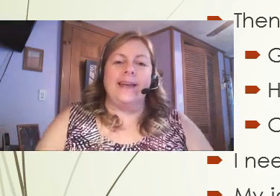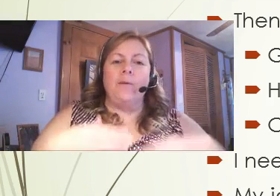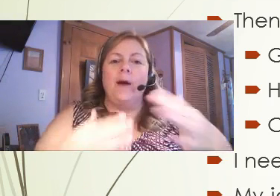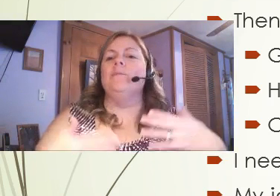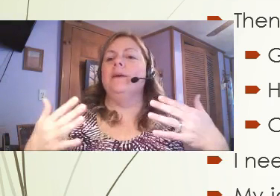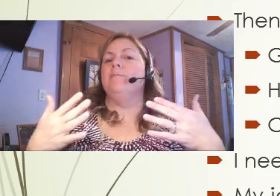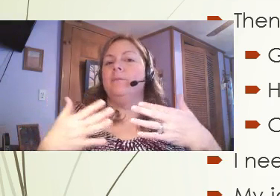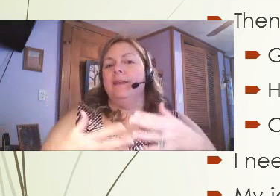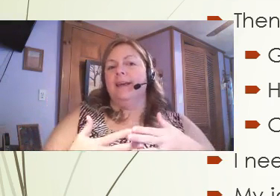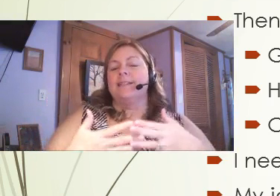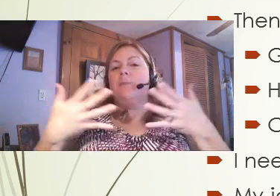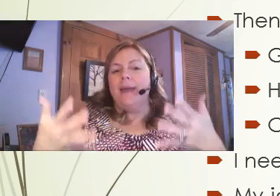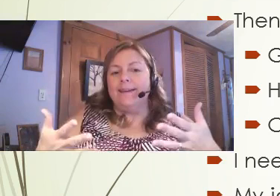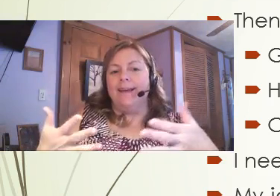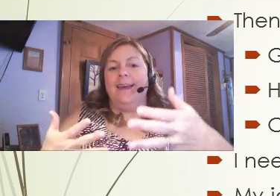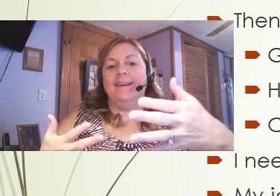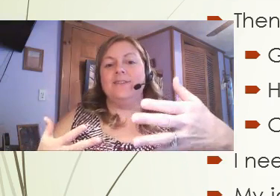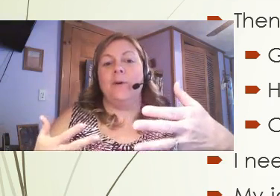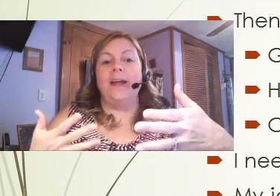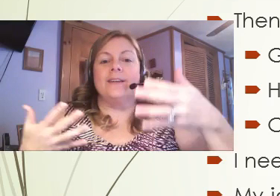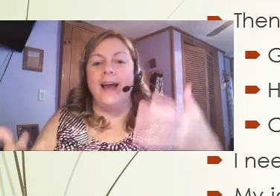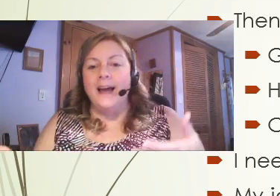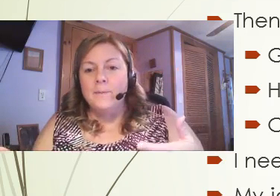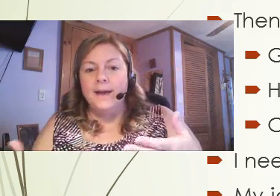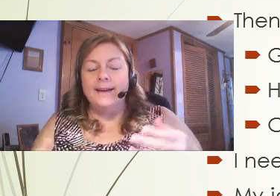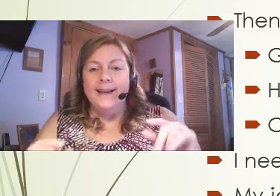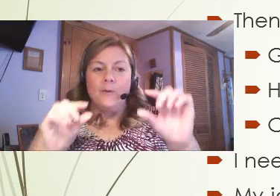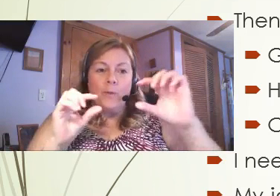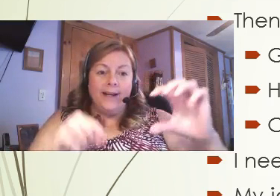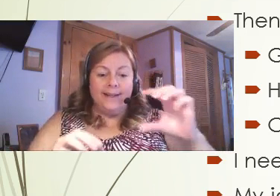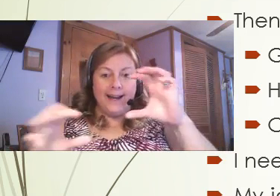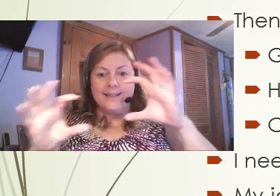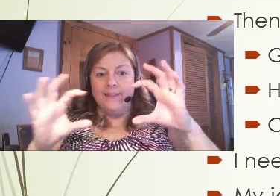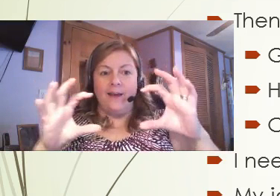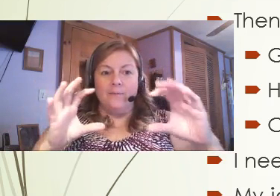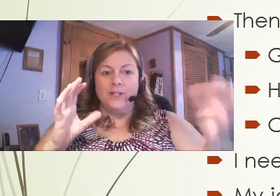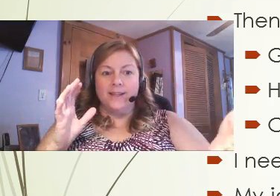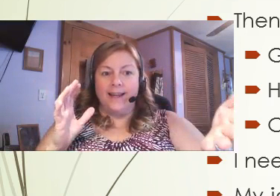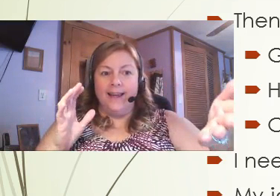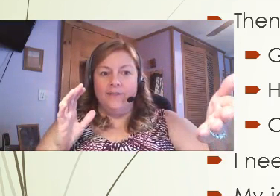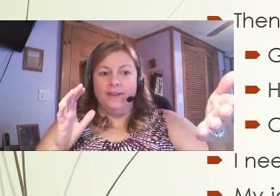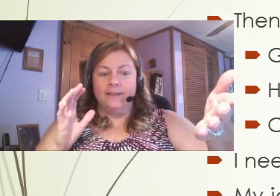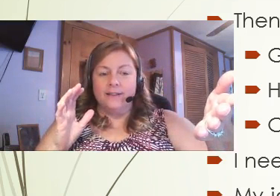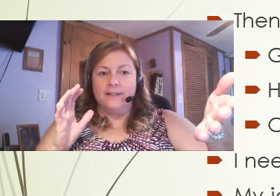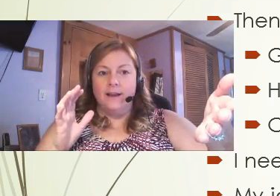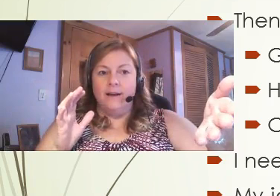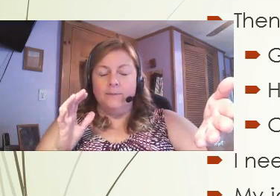it's like I want to expand on that, so I could comment right next to them, just like I have